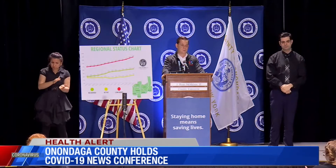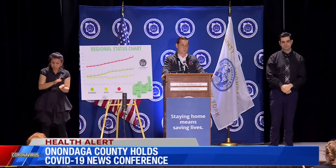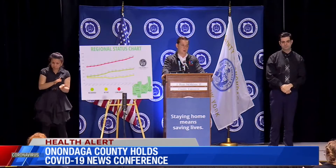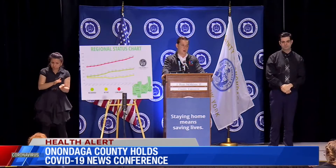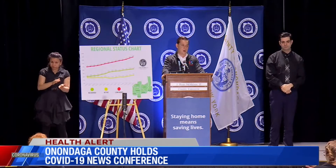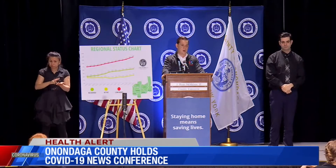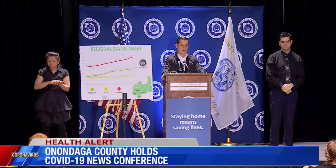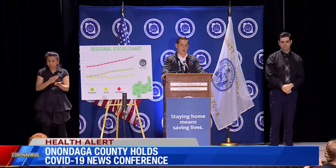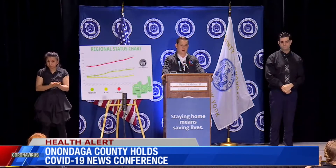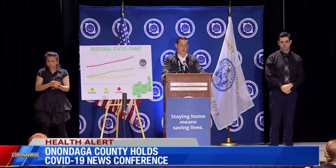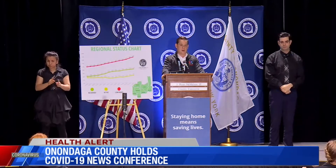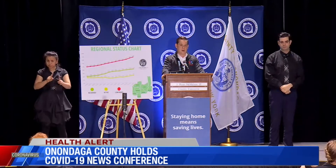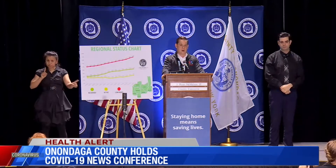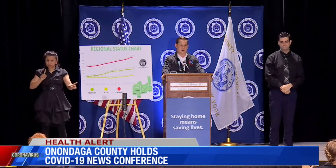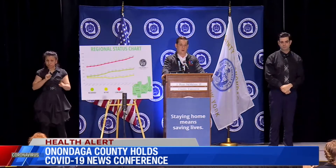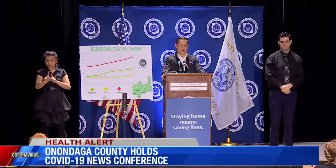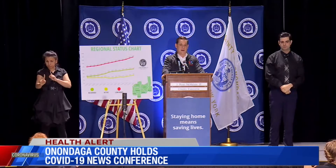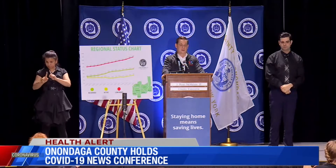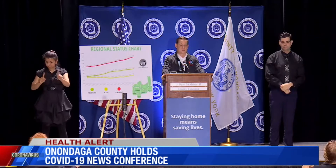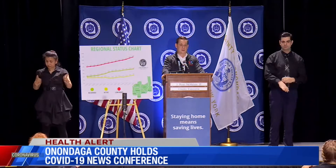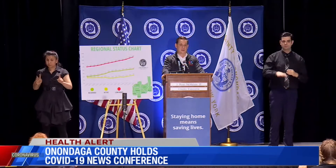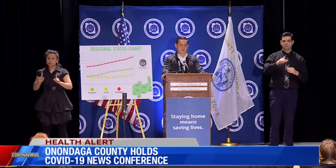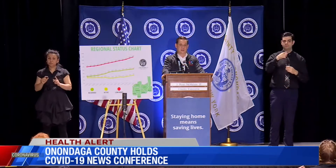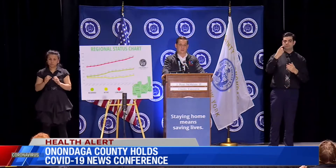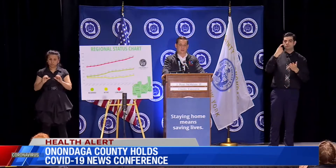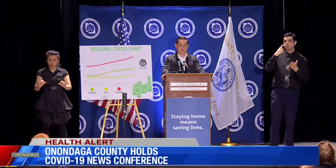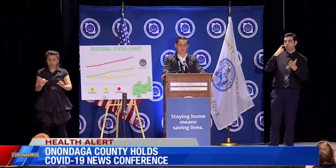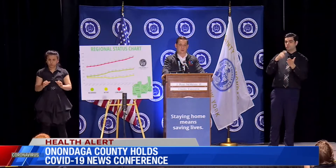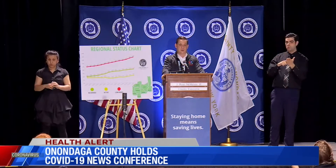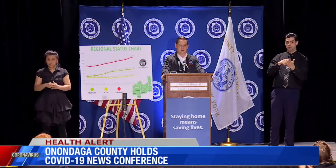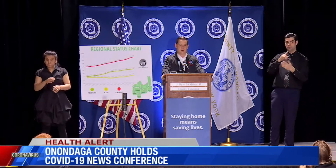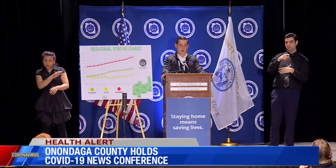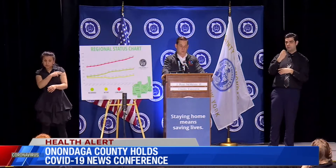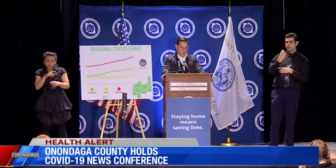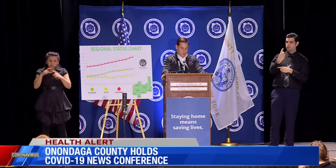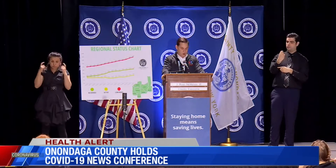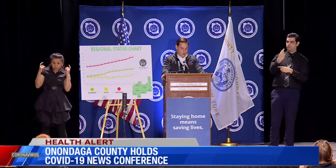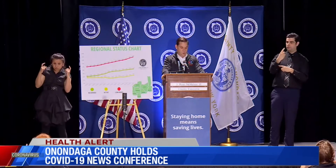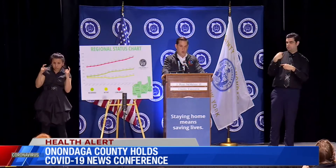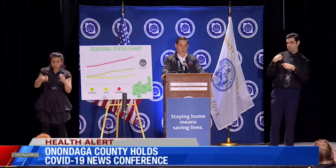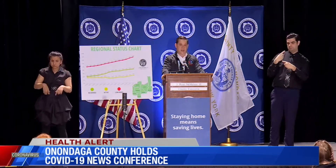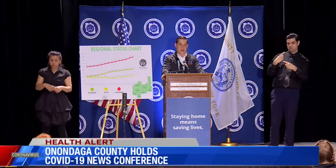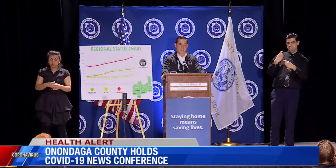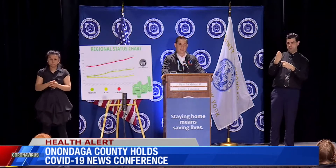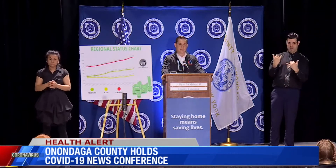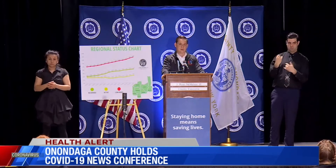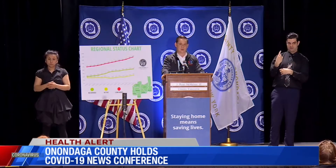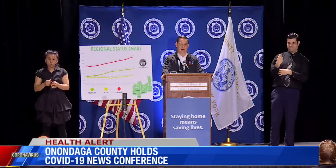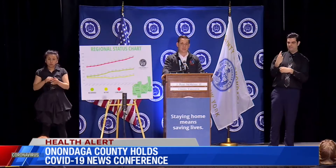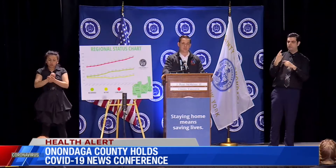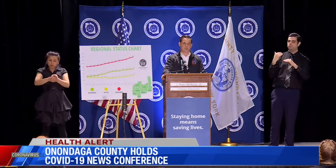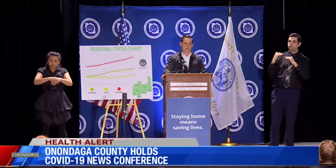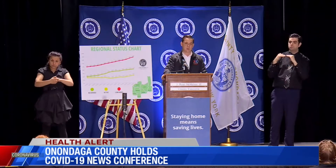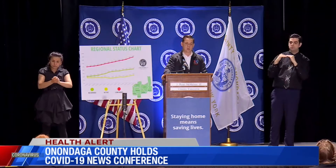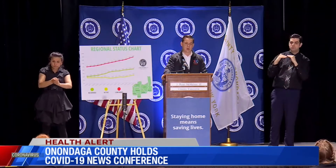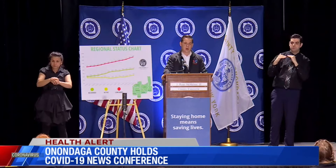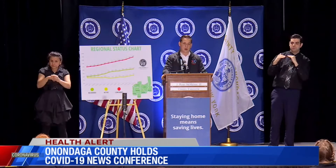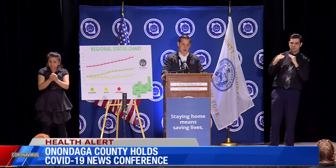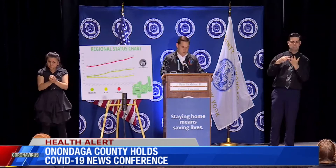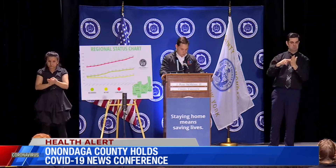distancing and wearing masks and taking mitigation protocols, washing hands, good